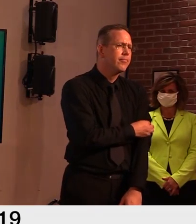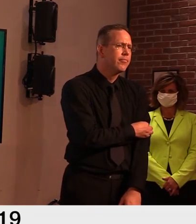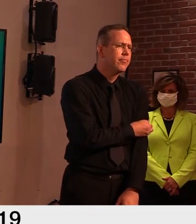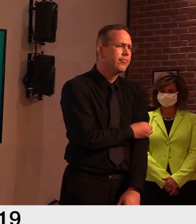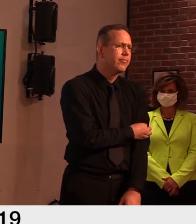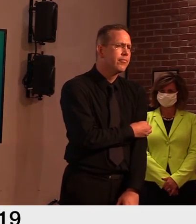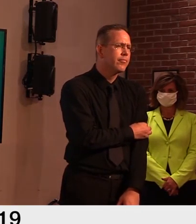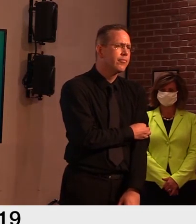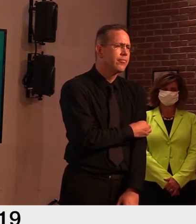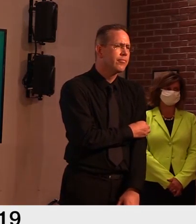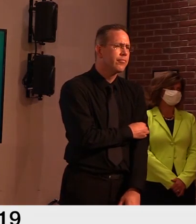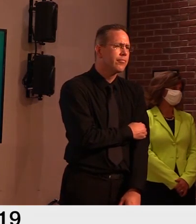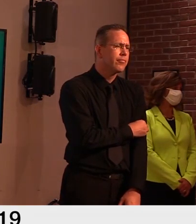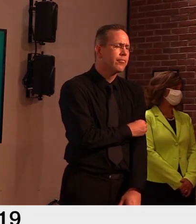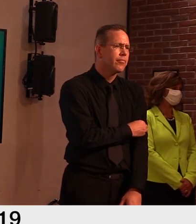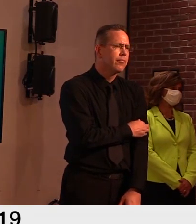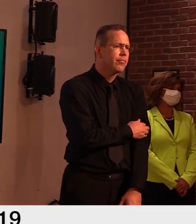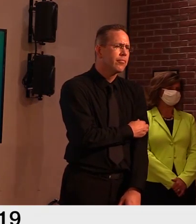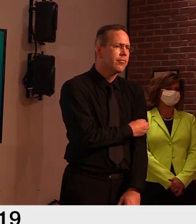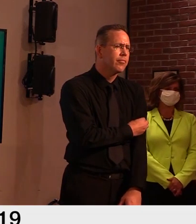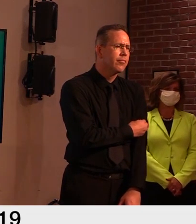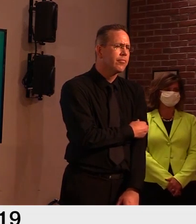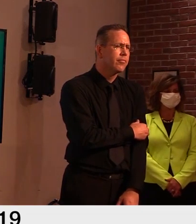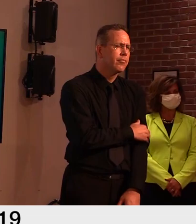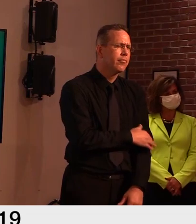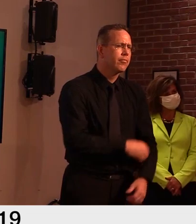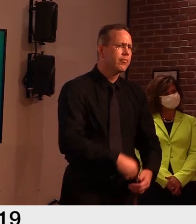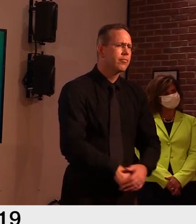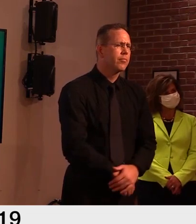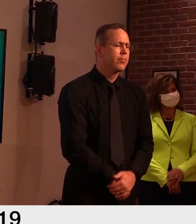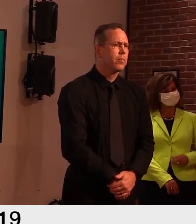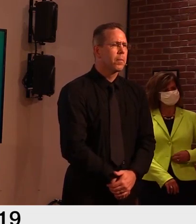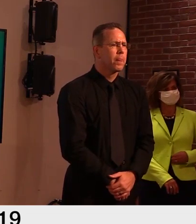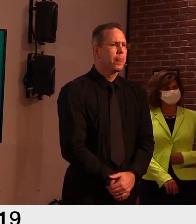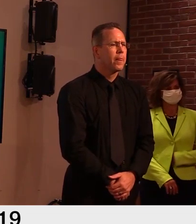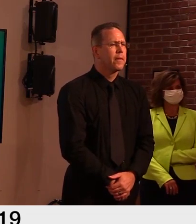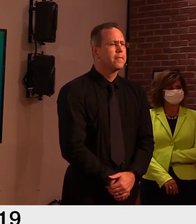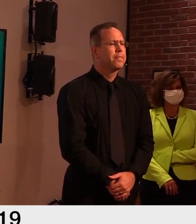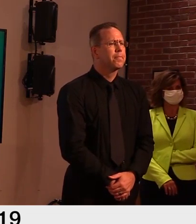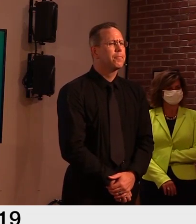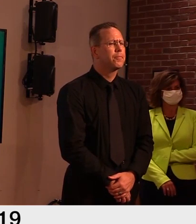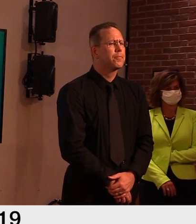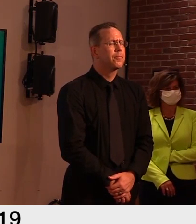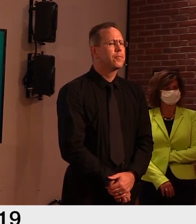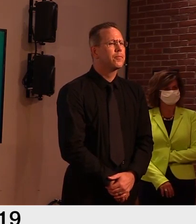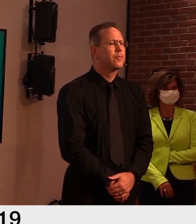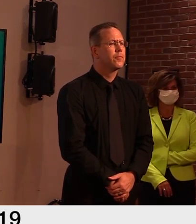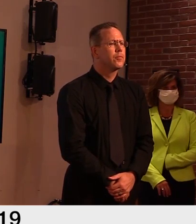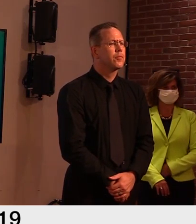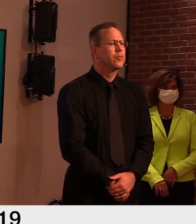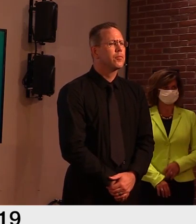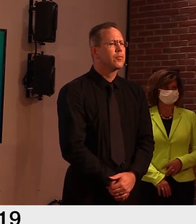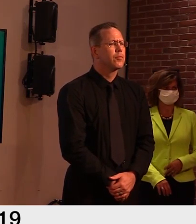Hello, can you hear me? Yes.